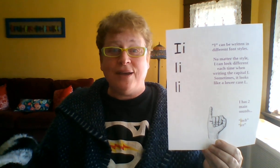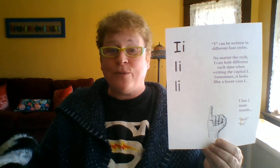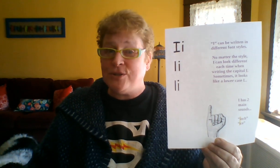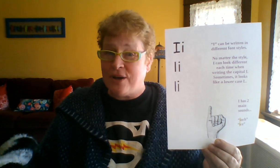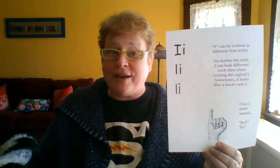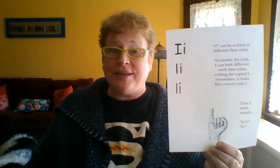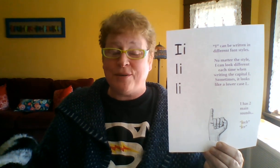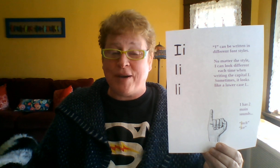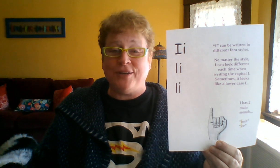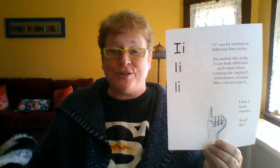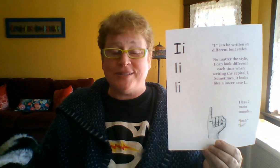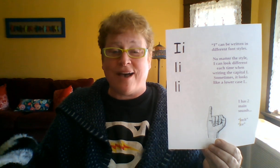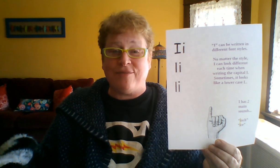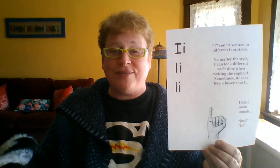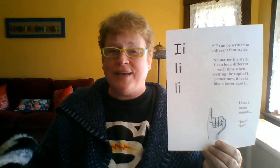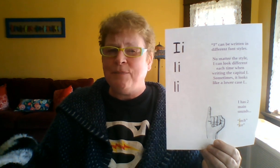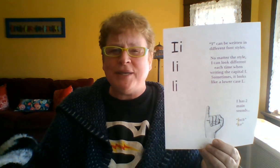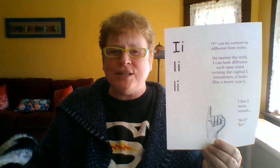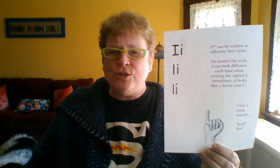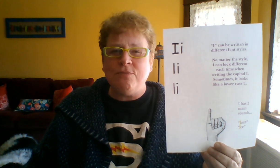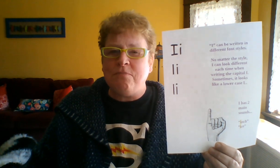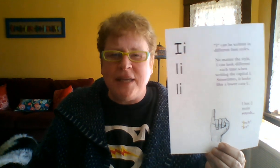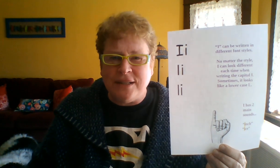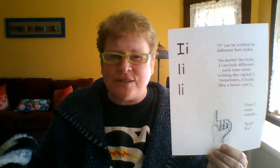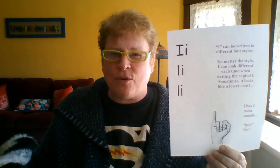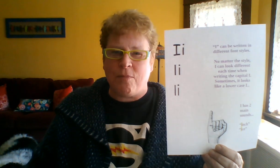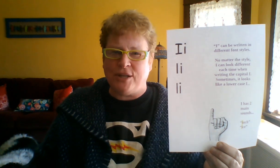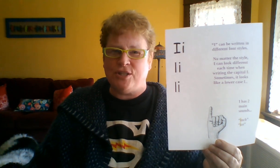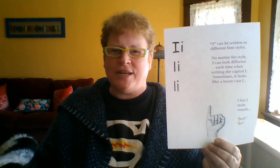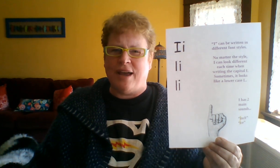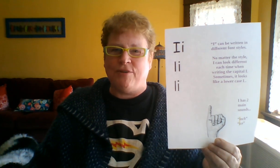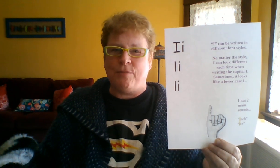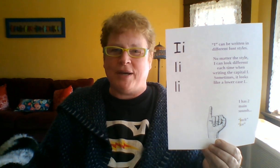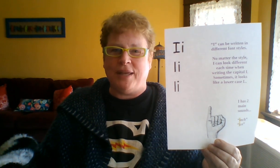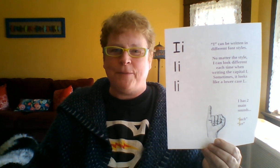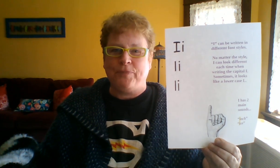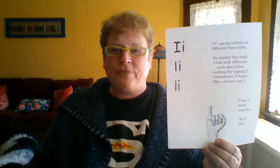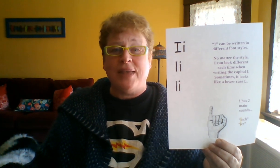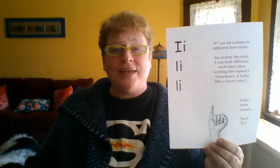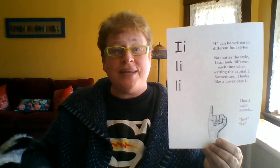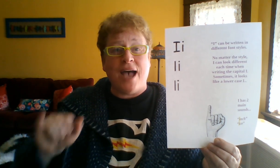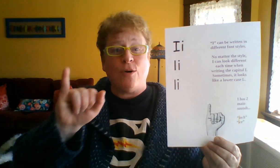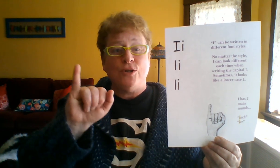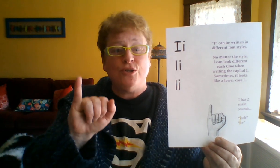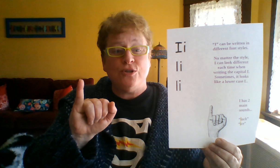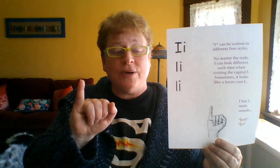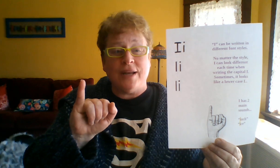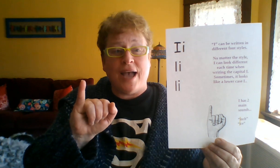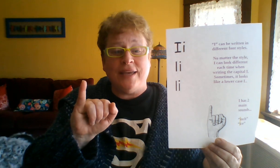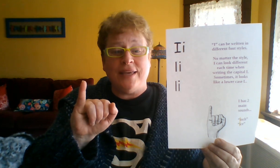when talking about yourself because you mean so much to everybody. Now, short I